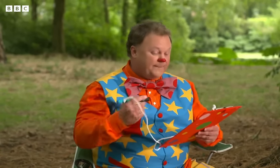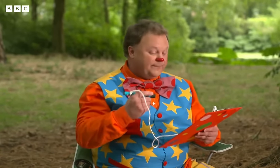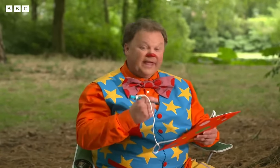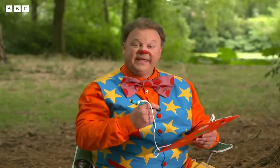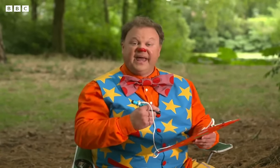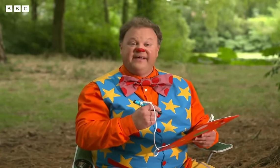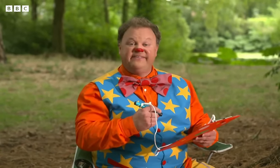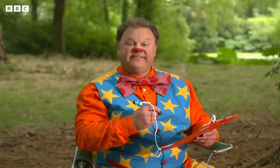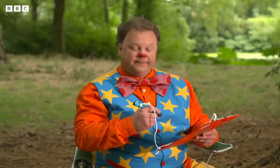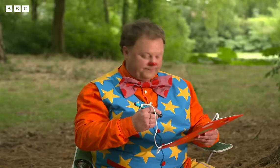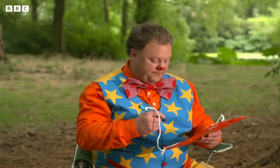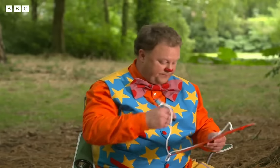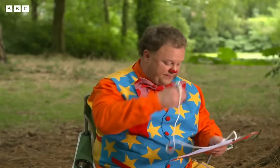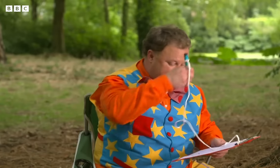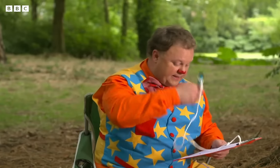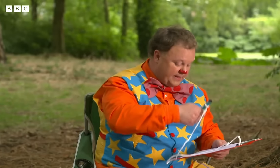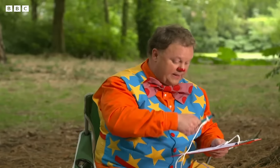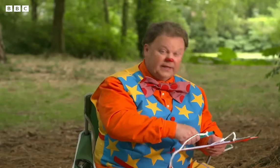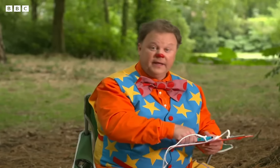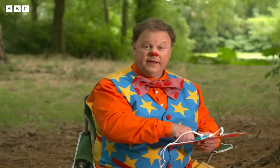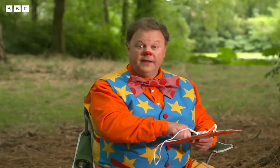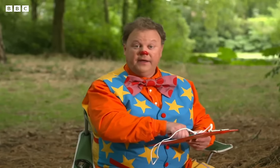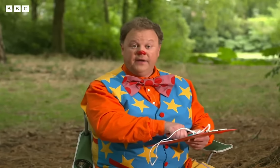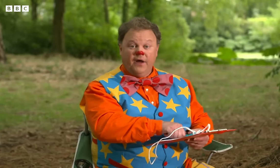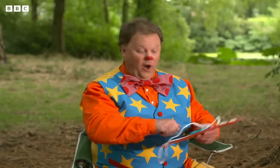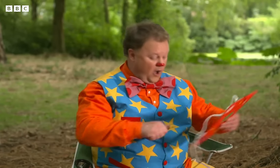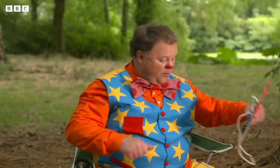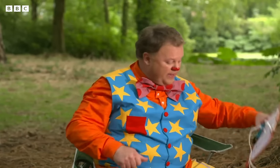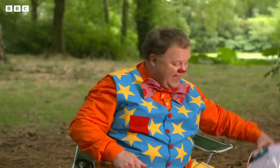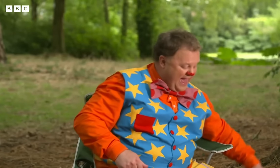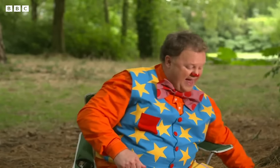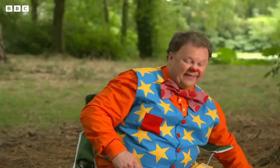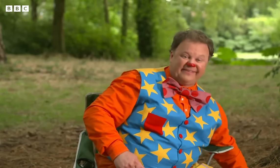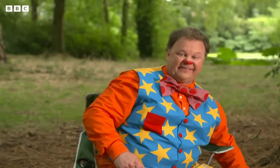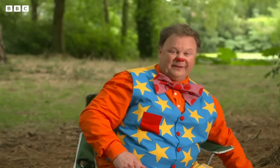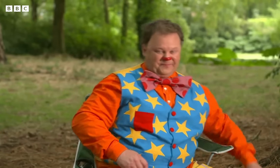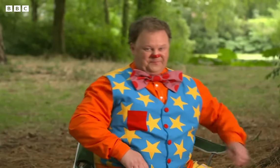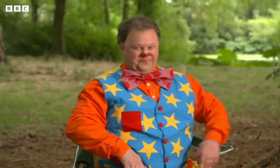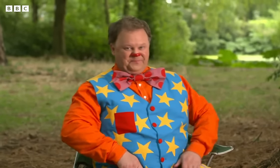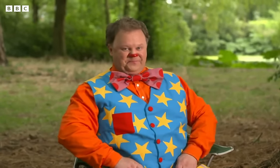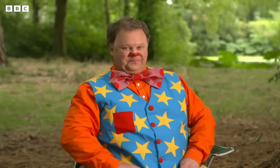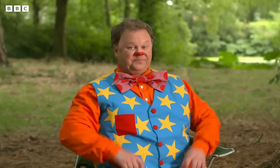Tumble? Yes? Can you show us the sign for rabbit? Oh, yes.